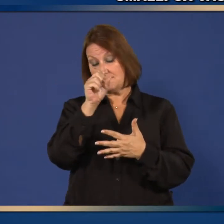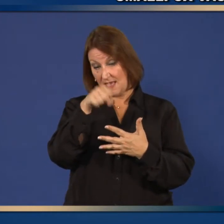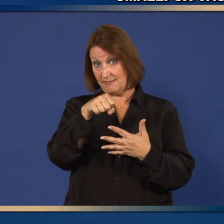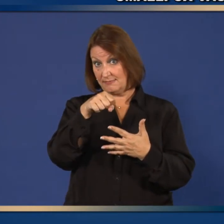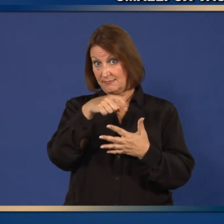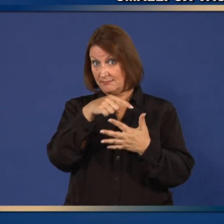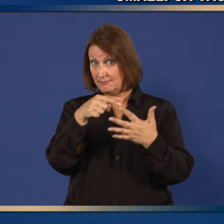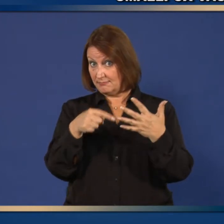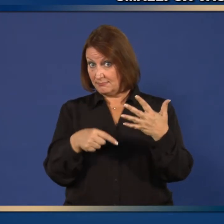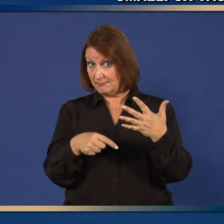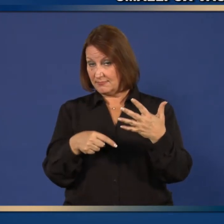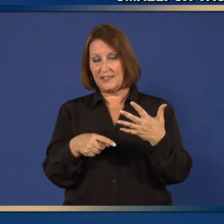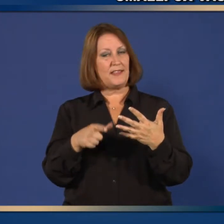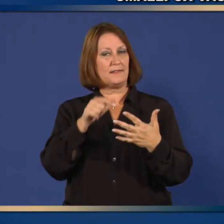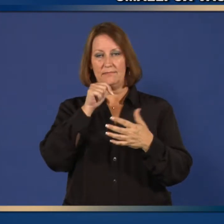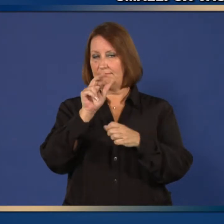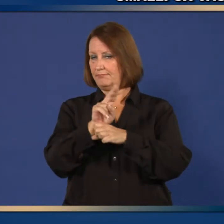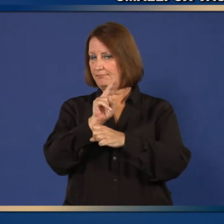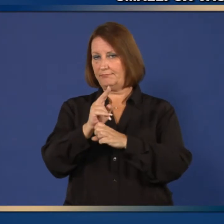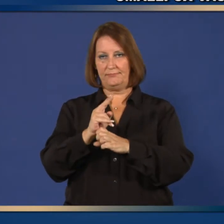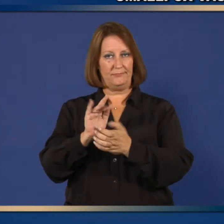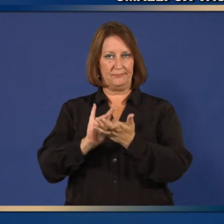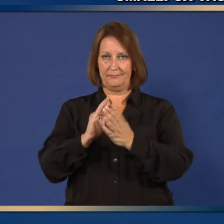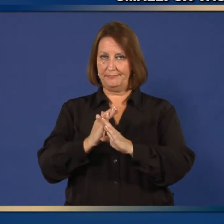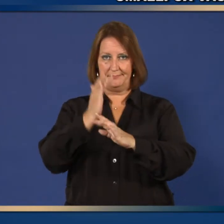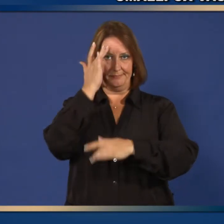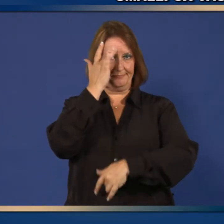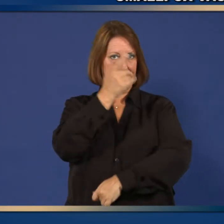or if you smoke cigarettes now.